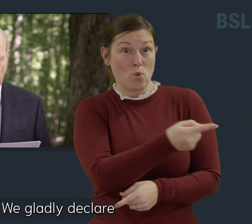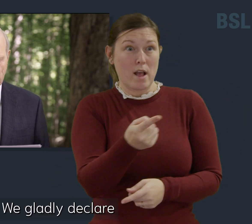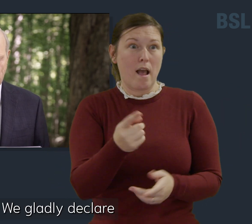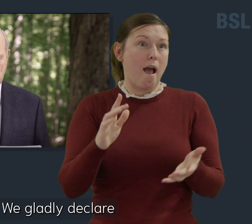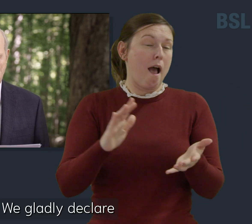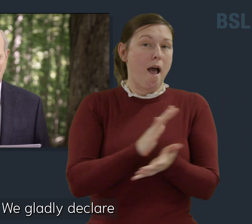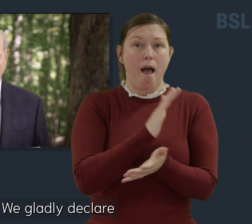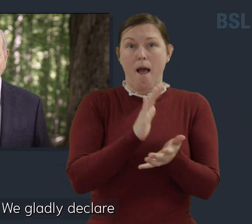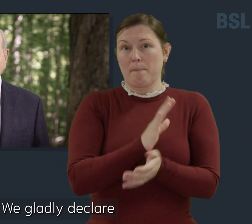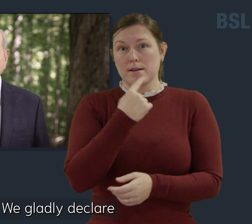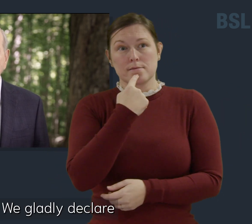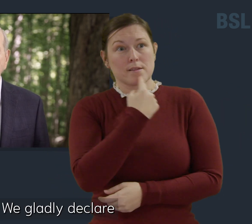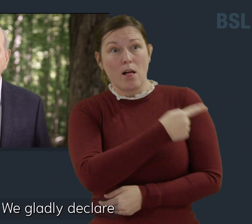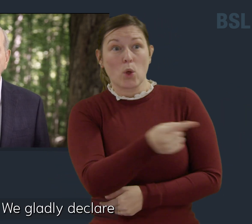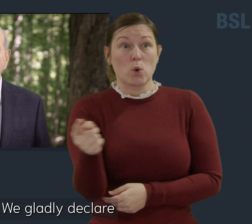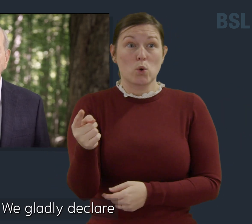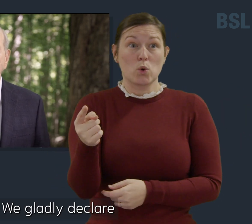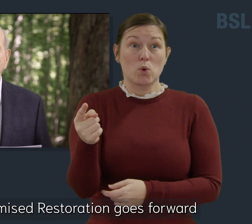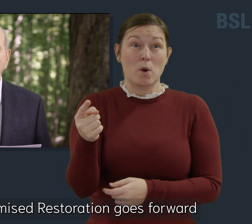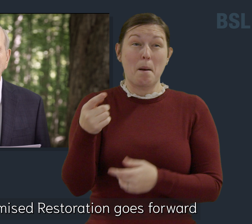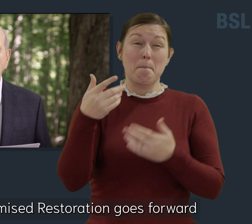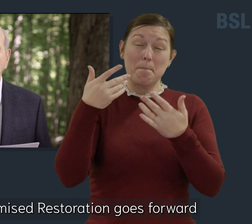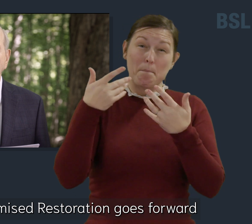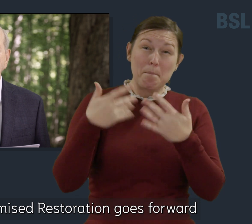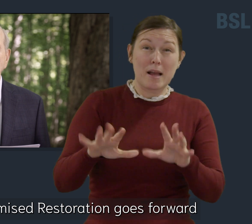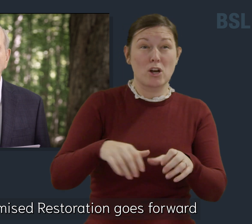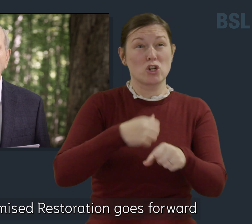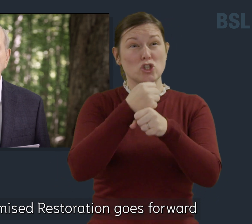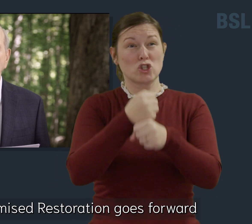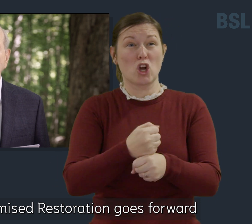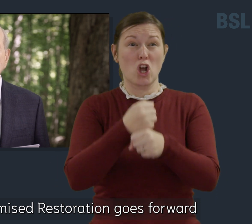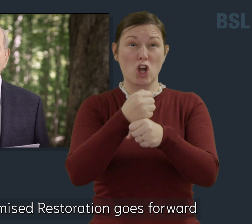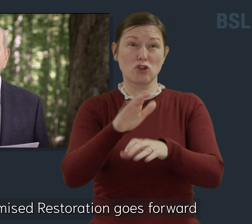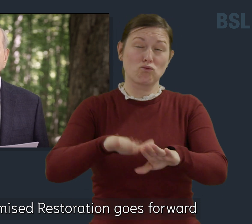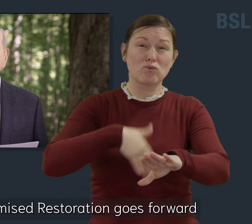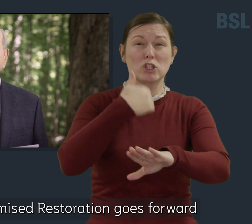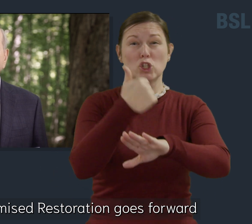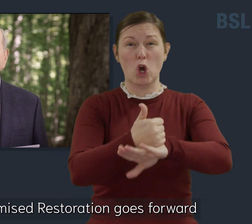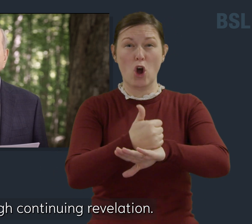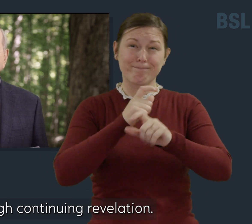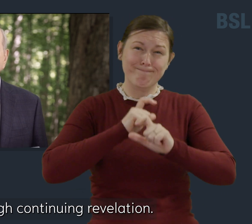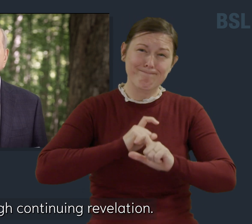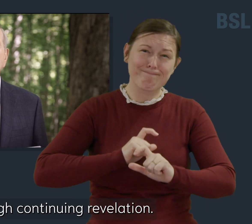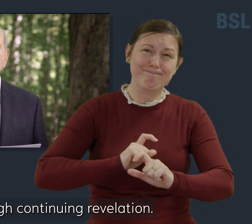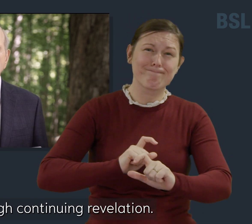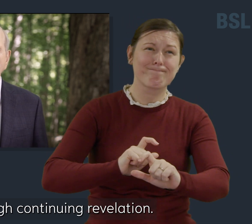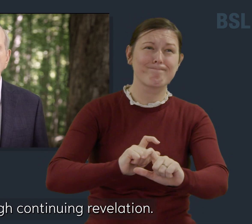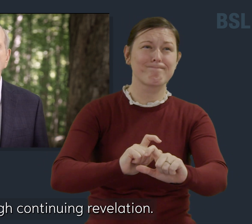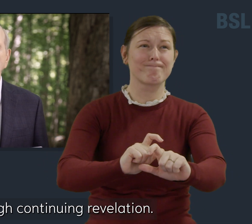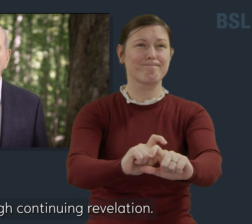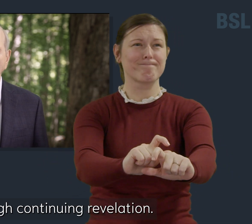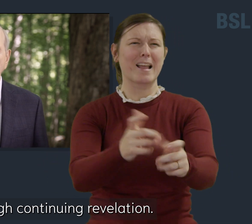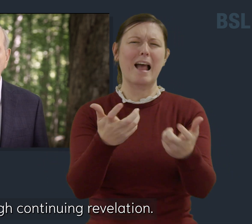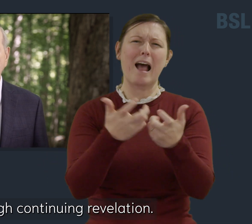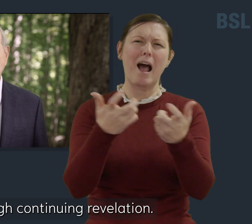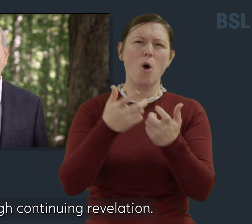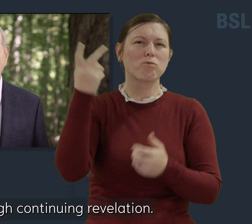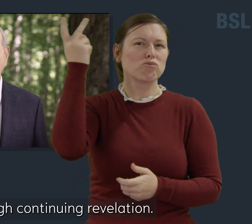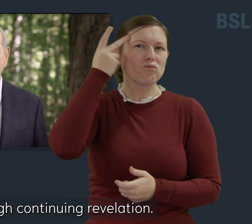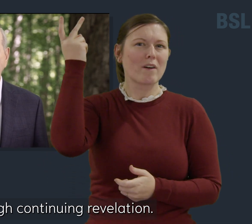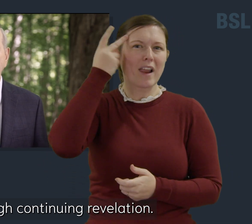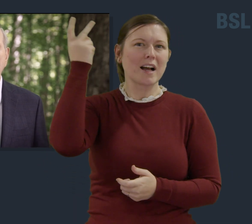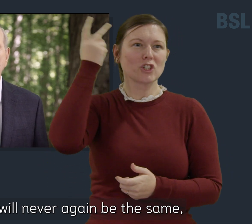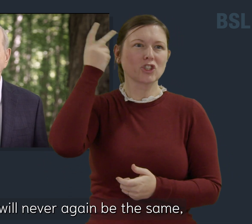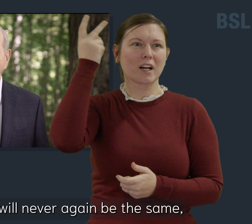We gladly declare that the promised restoration goes forward through continuing